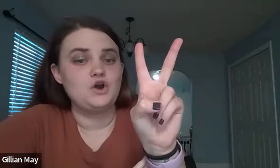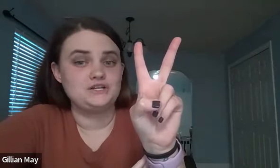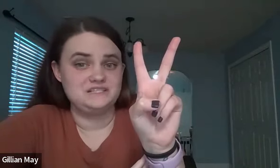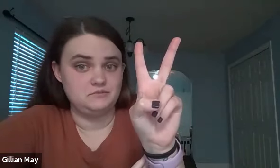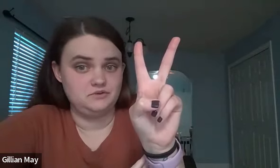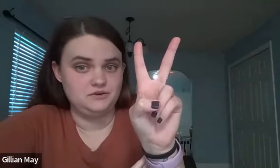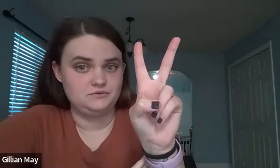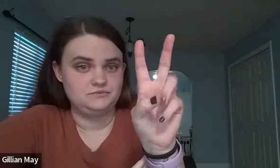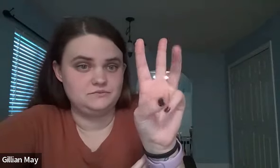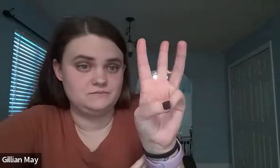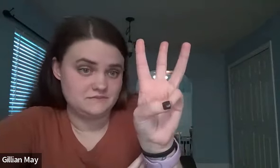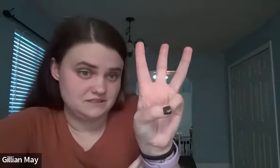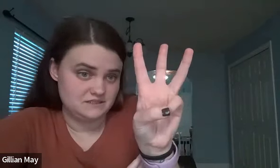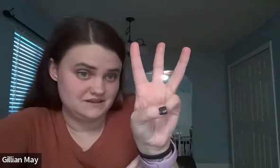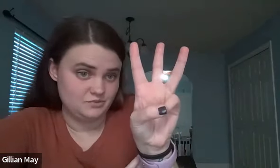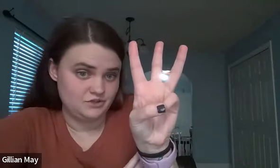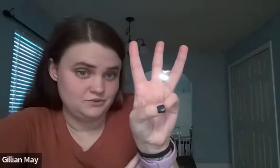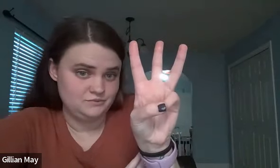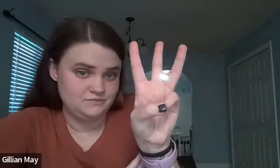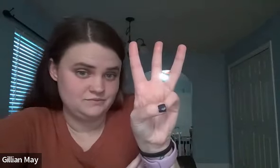our W. W.